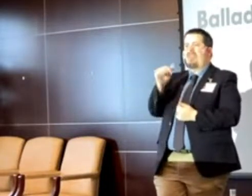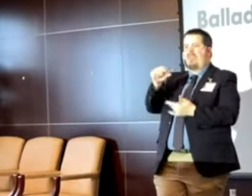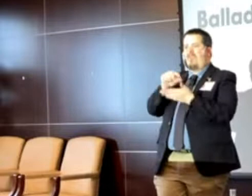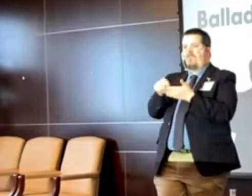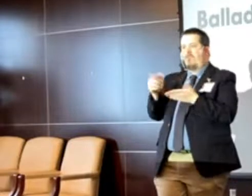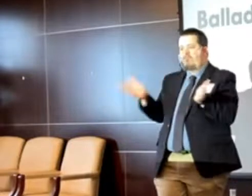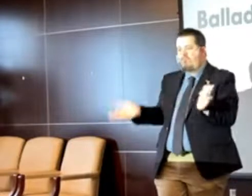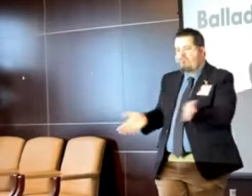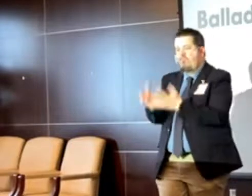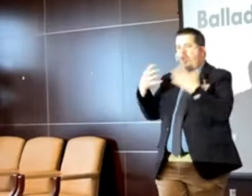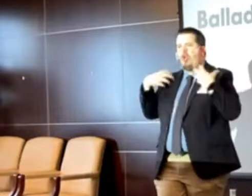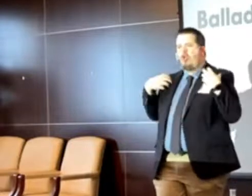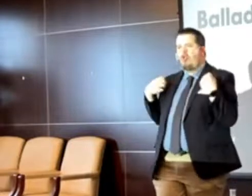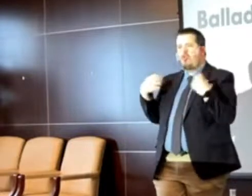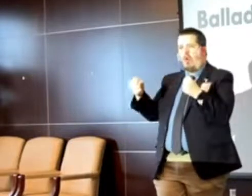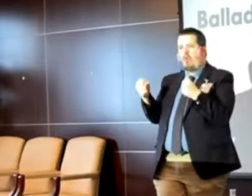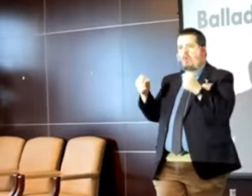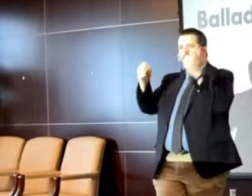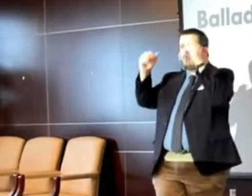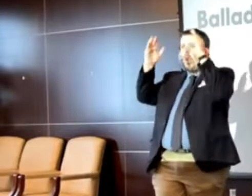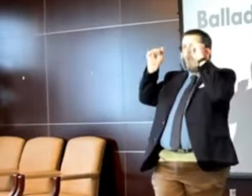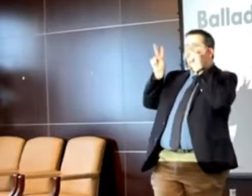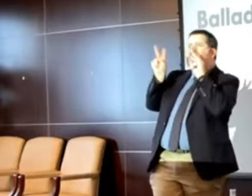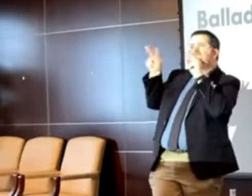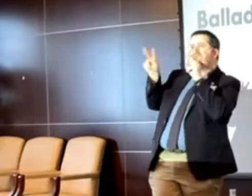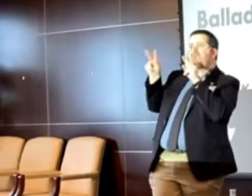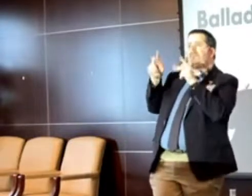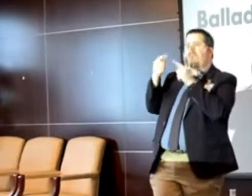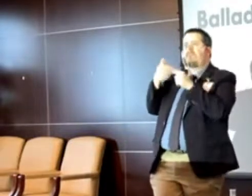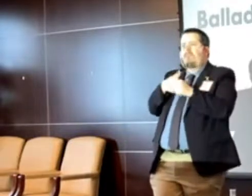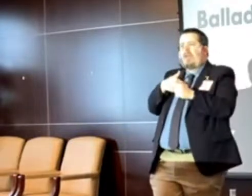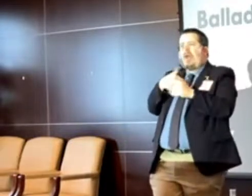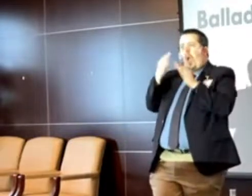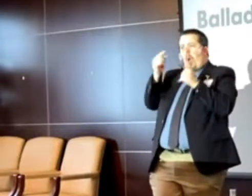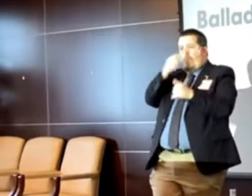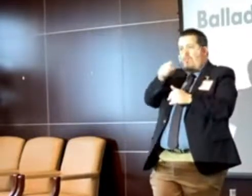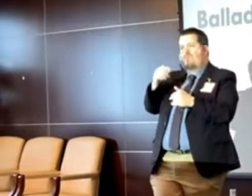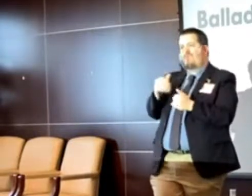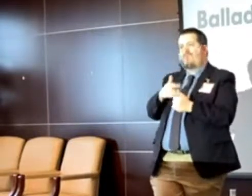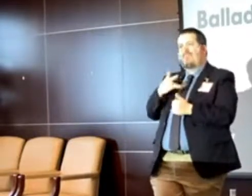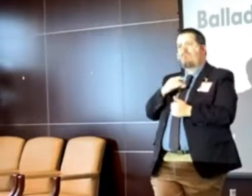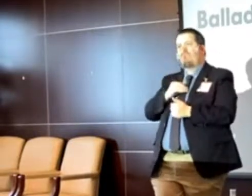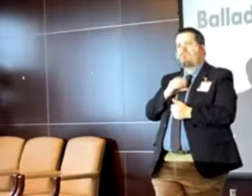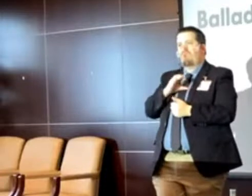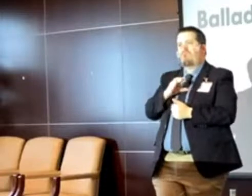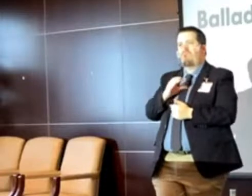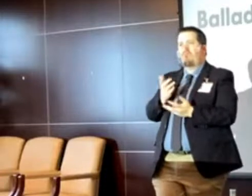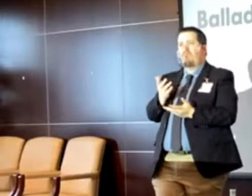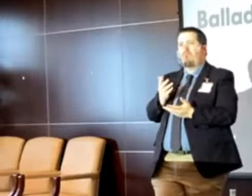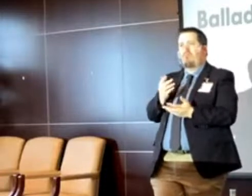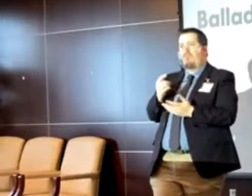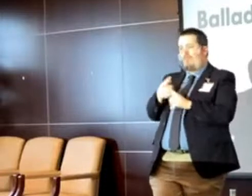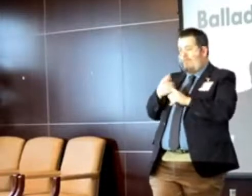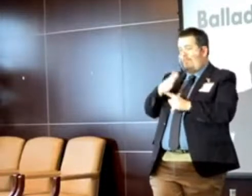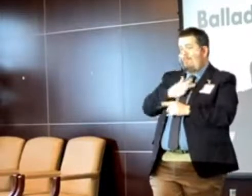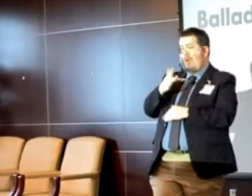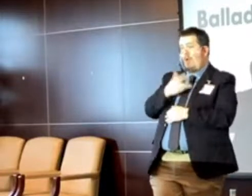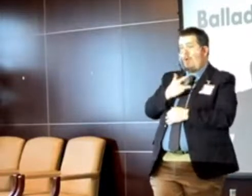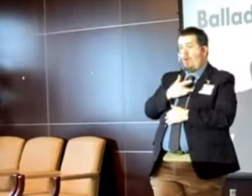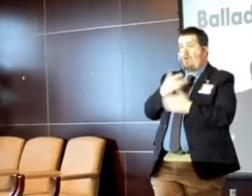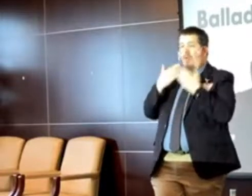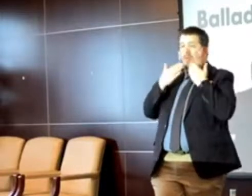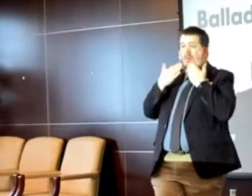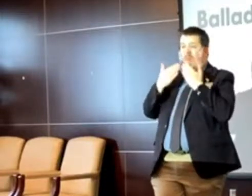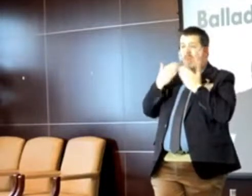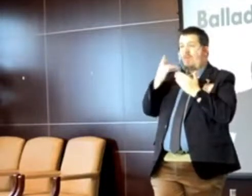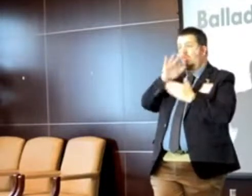invokes courage and hope in me, and I pray that it does in you as well. From the bottom of my heart, thank